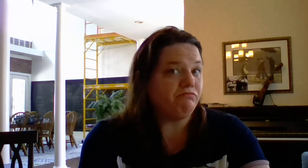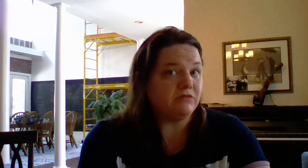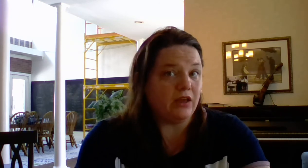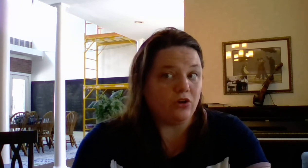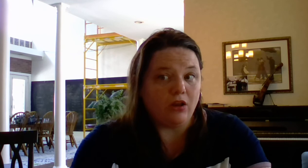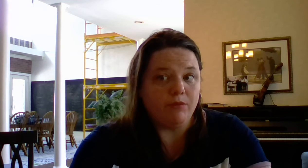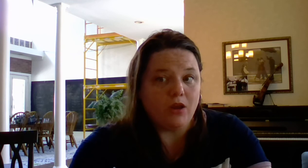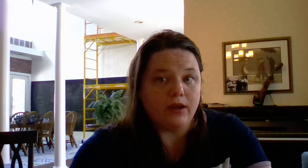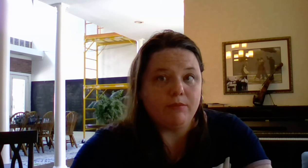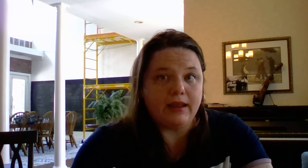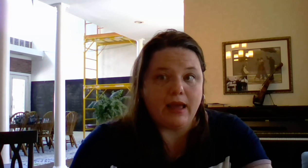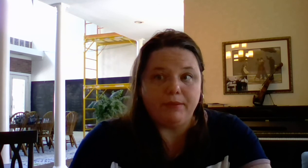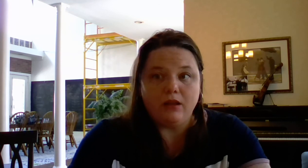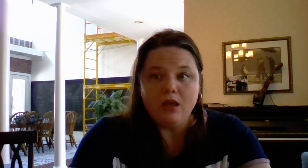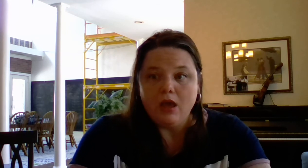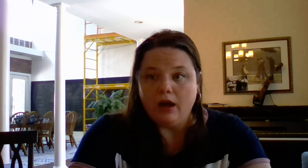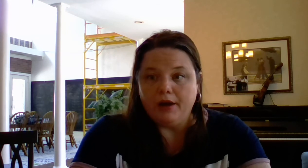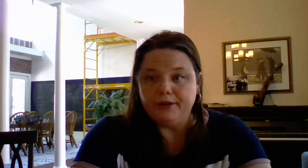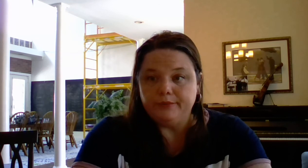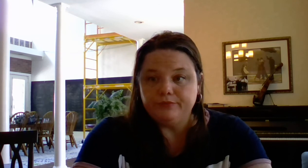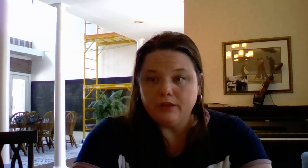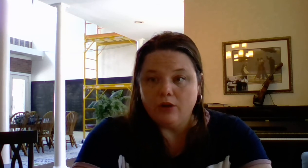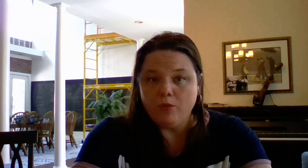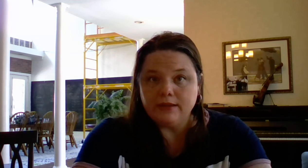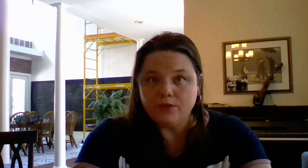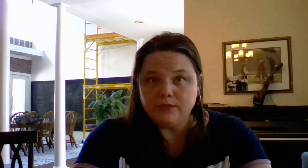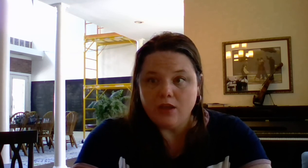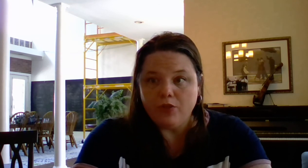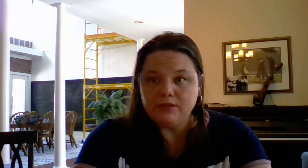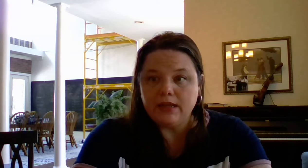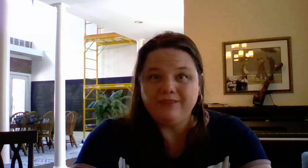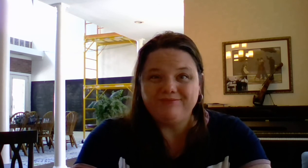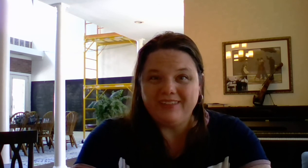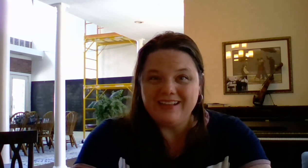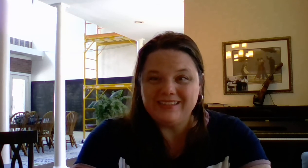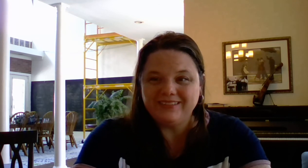together, y'all let me know. I can make it happen. Otherwise, I will see y'all Thursday. Thanks.